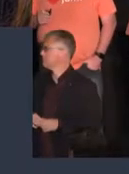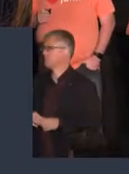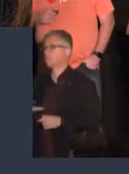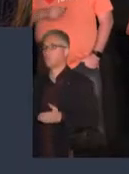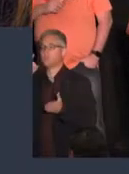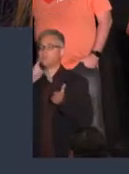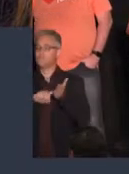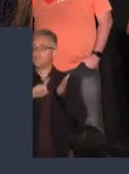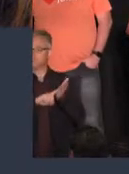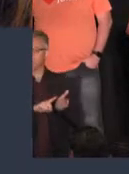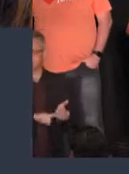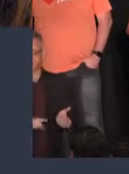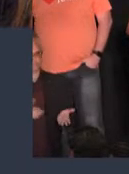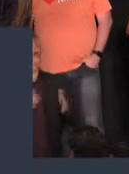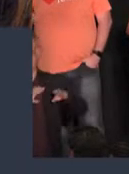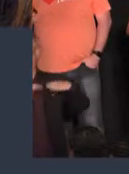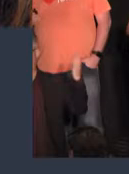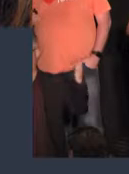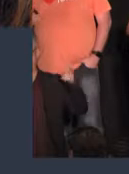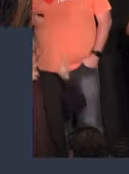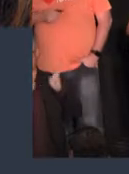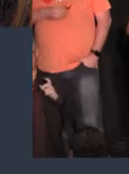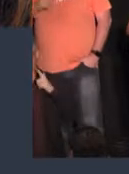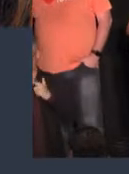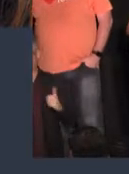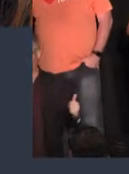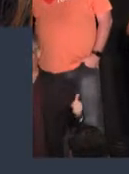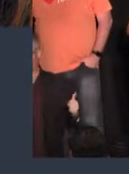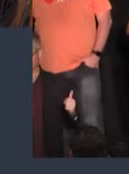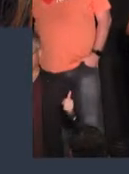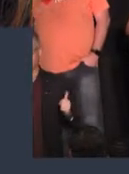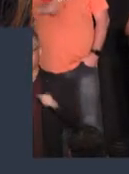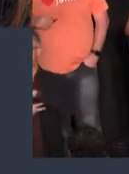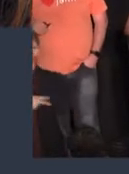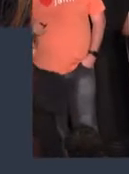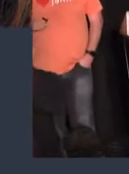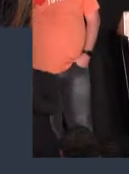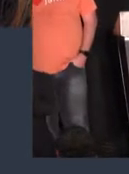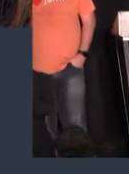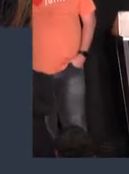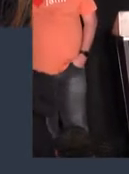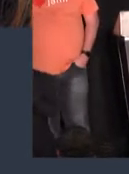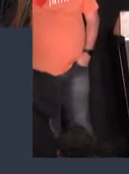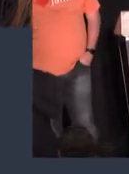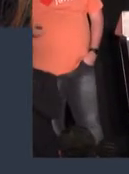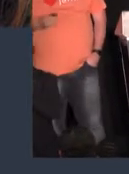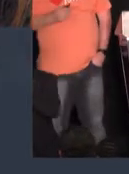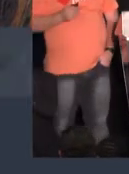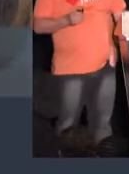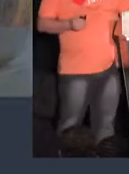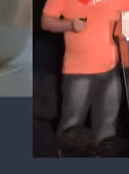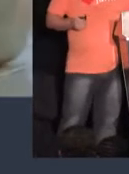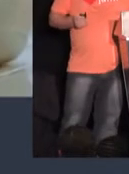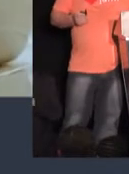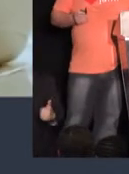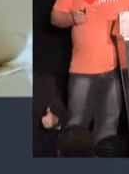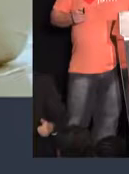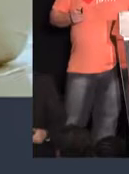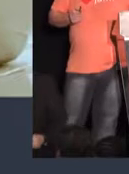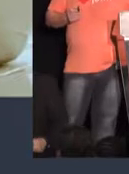written, it's completely open to anyone who wants to completely steal it and use it in their district. We don't care.